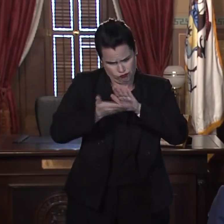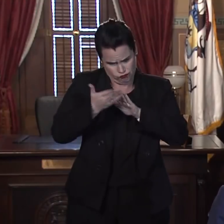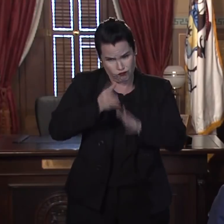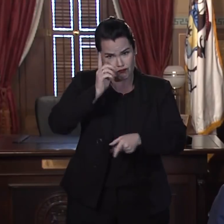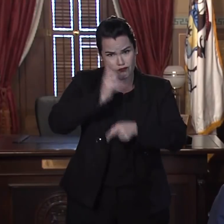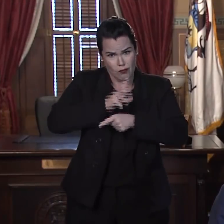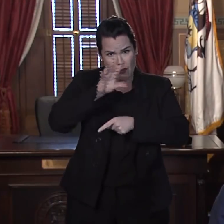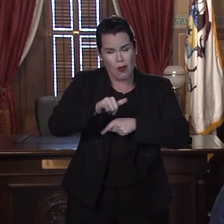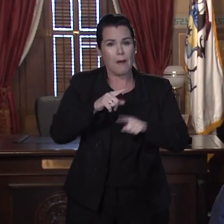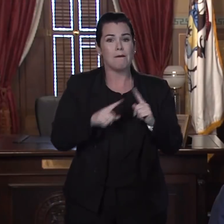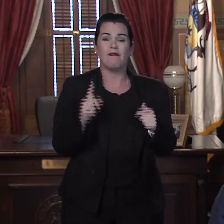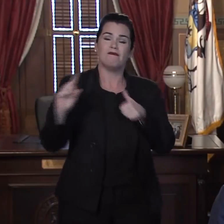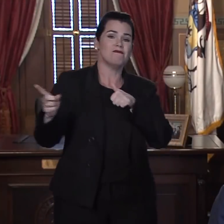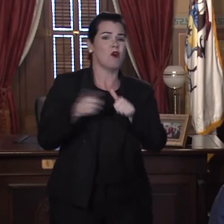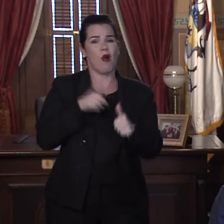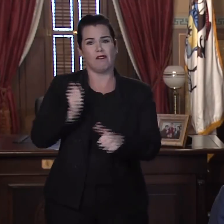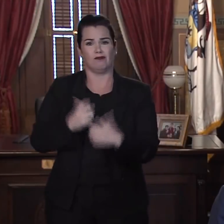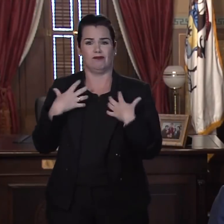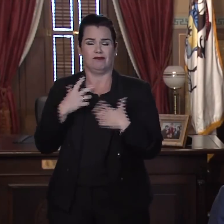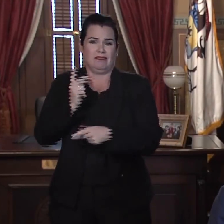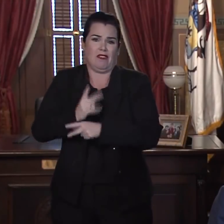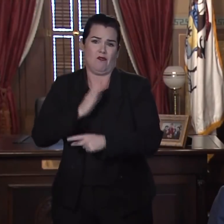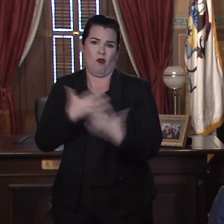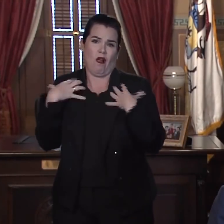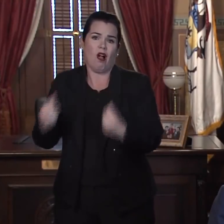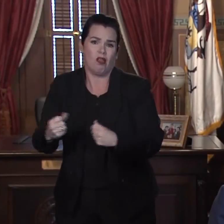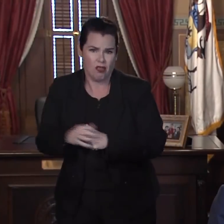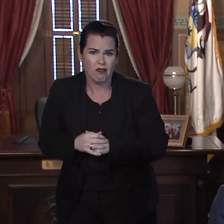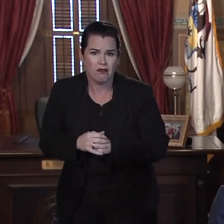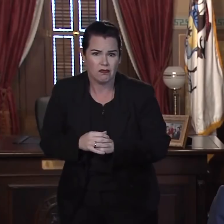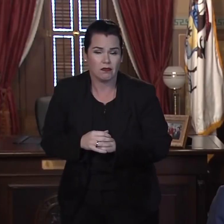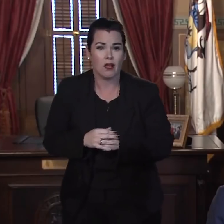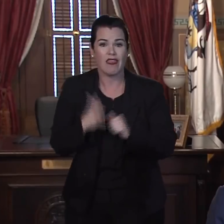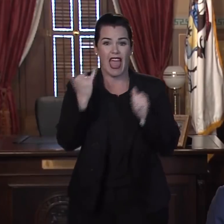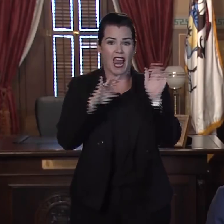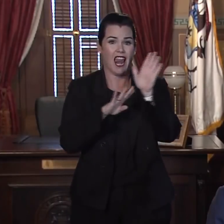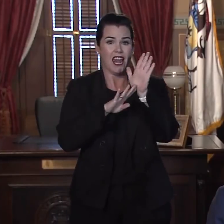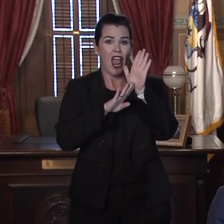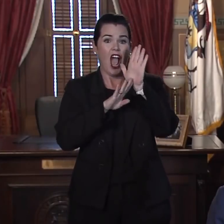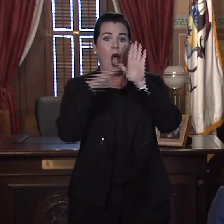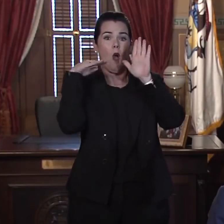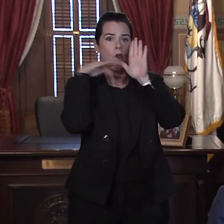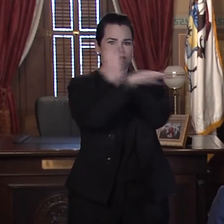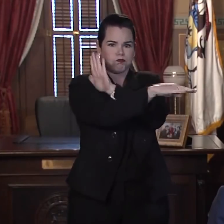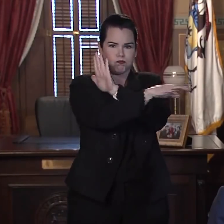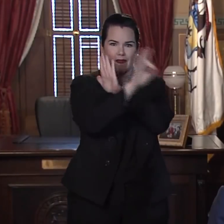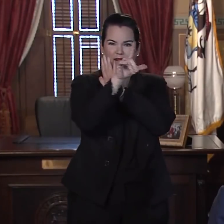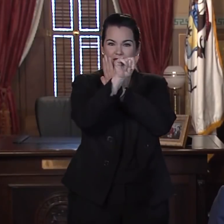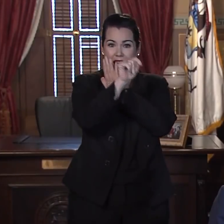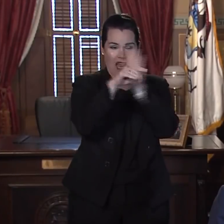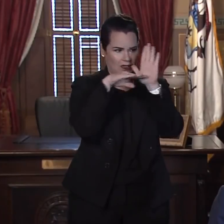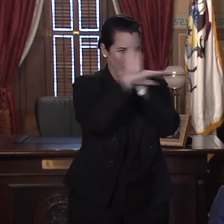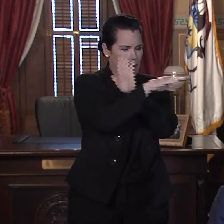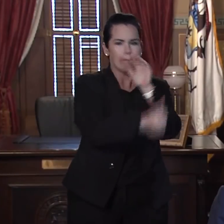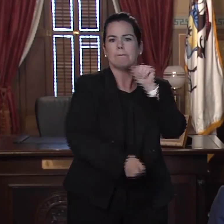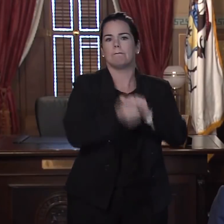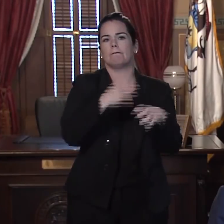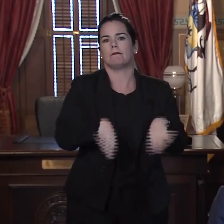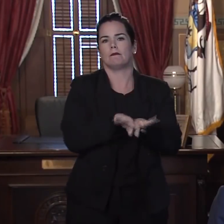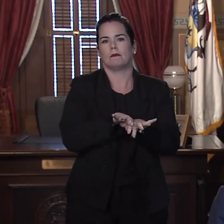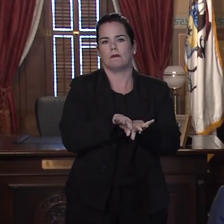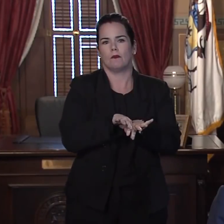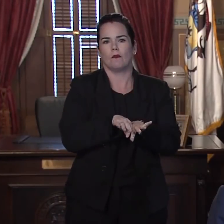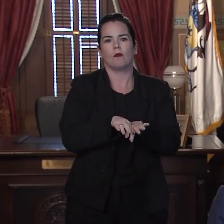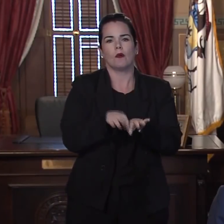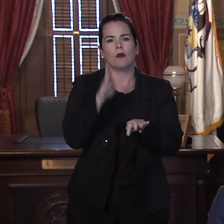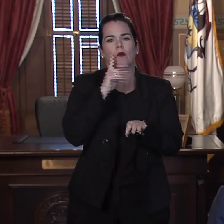right. Flattening the curve of transmission is the most important thing we can do to minimize the long-term economic